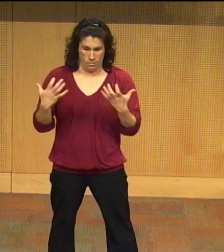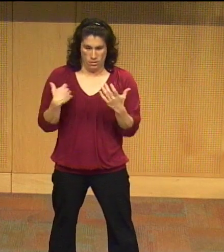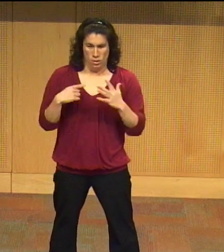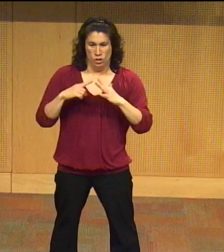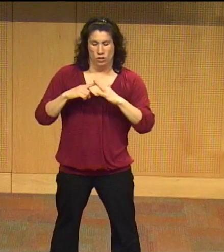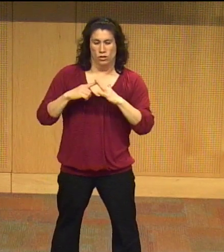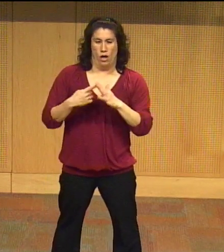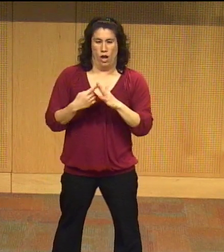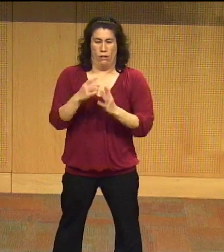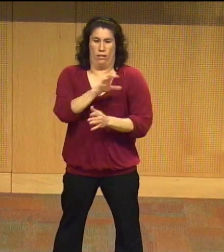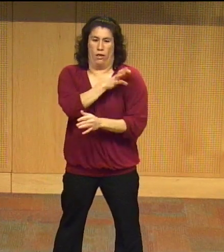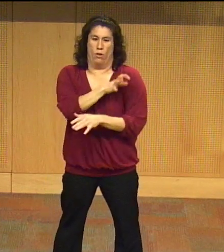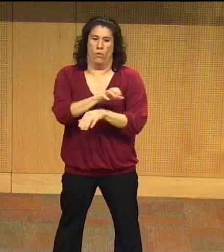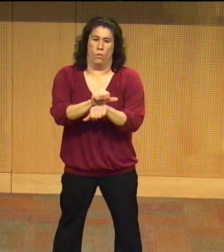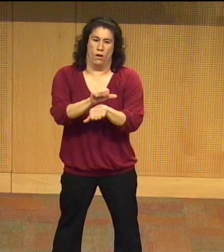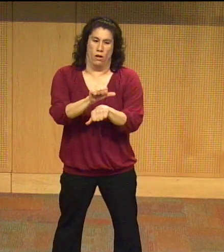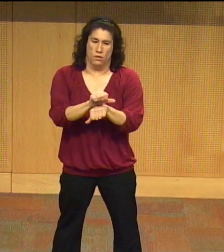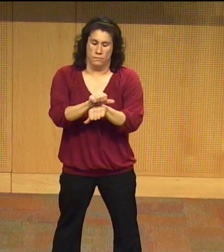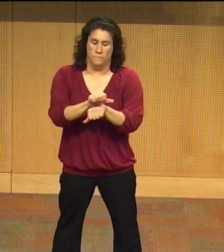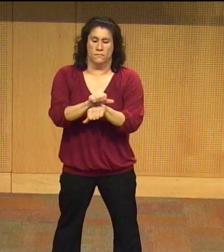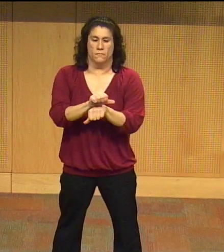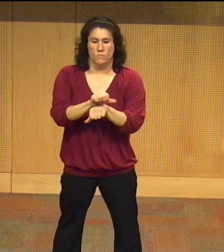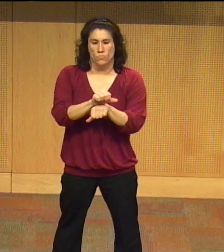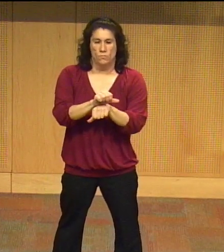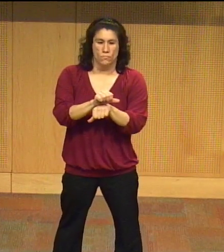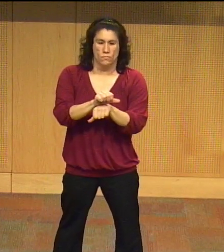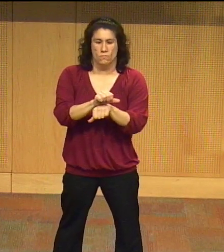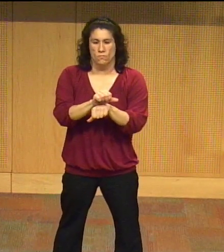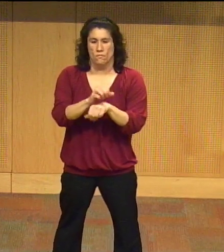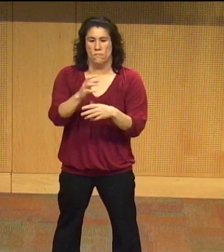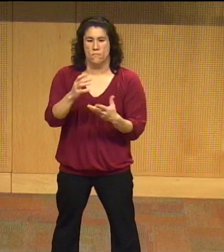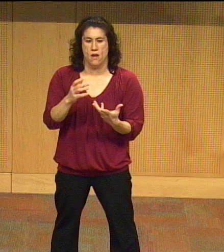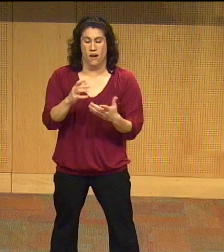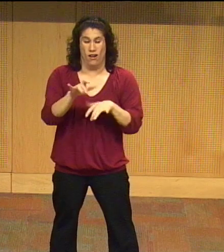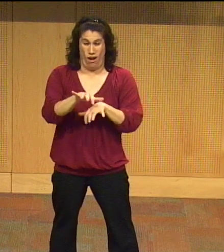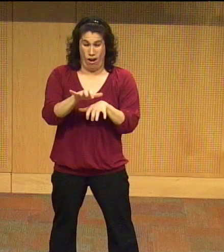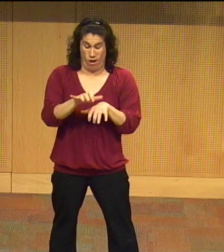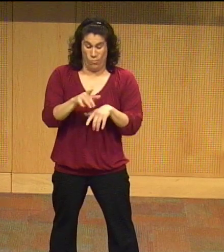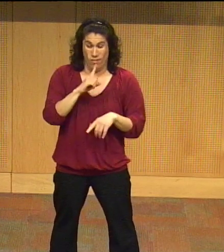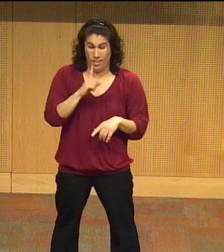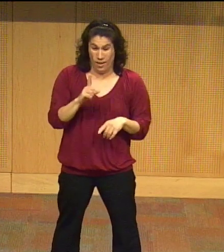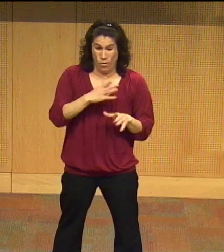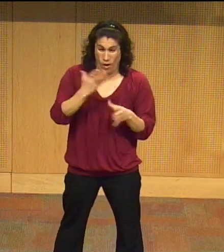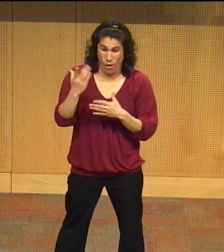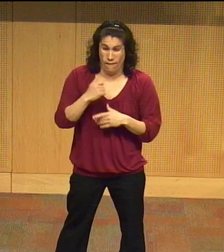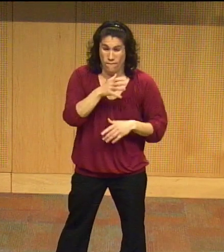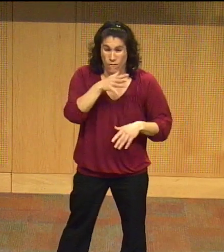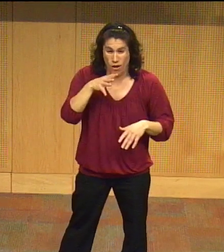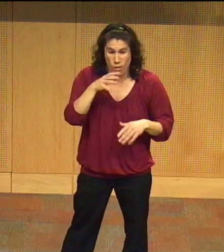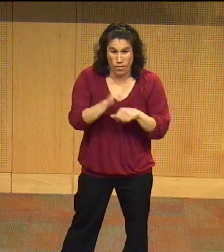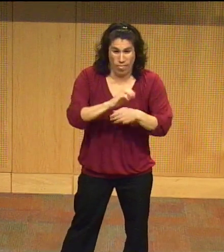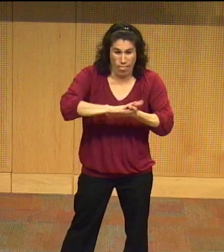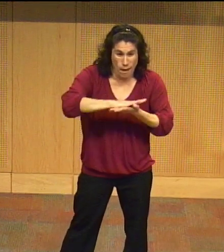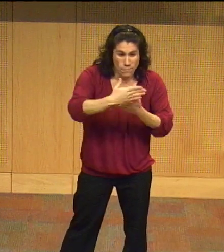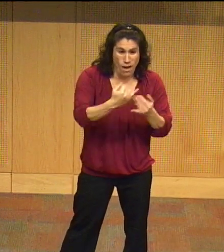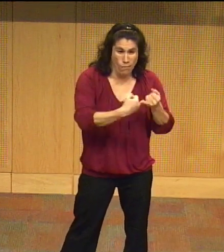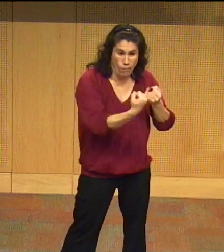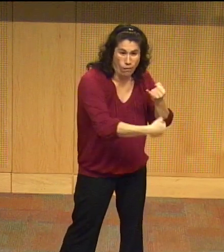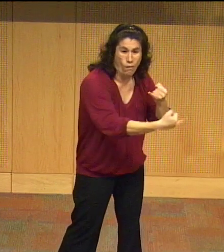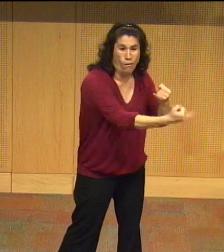So what it meant for me is when I completed my coursework and I began my clinical work in school, CART services weren't